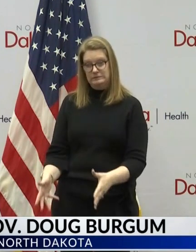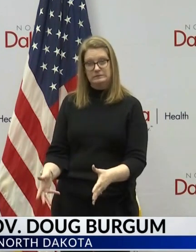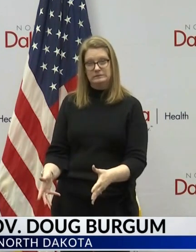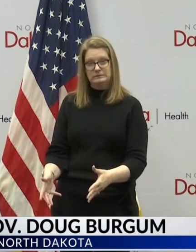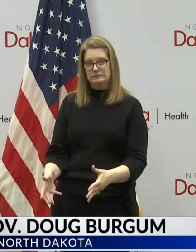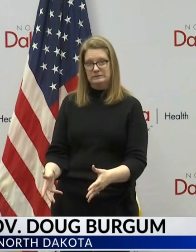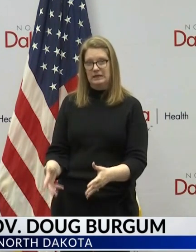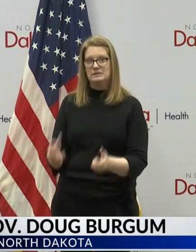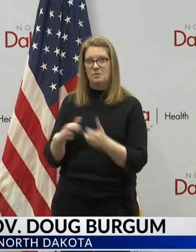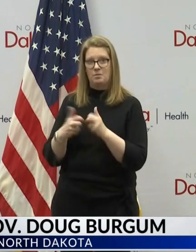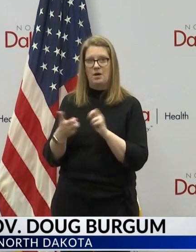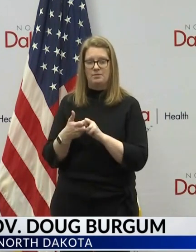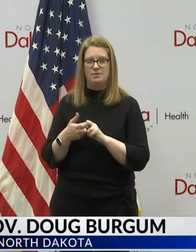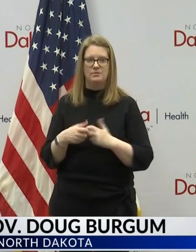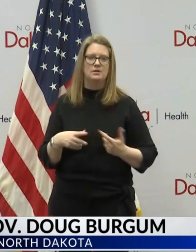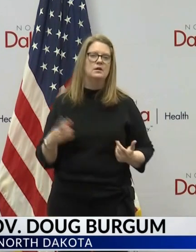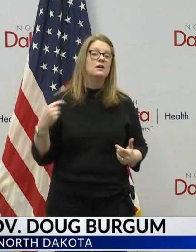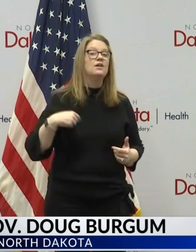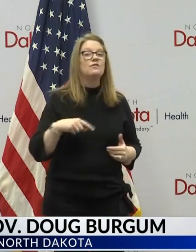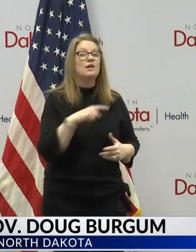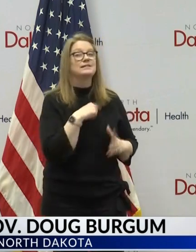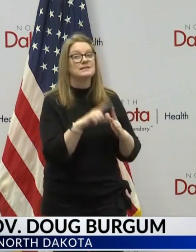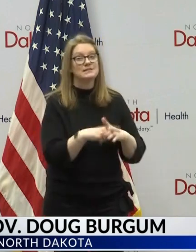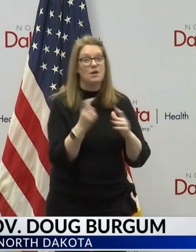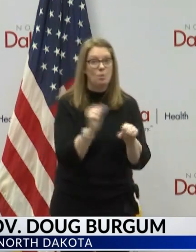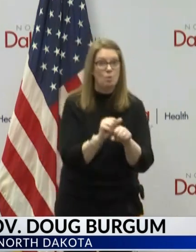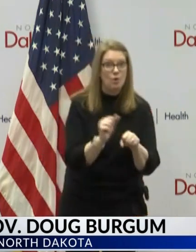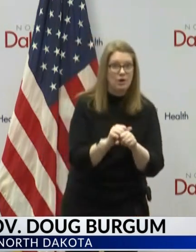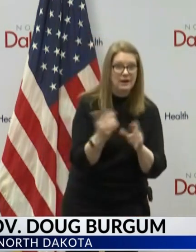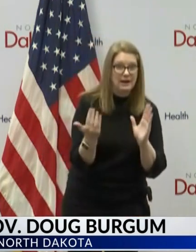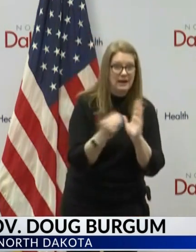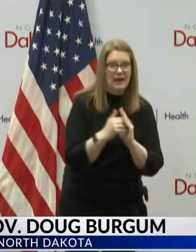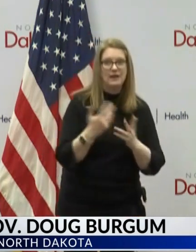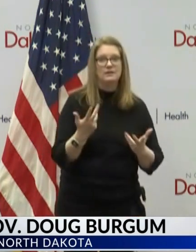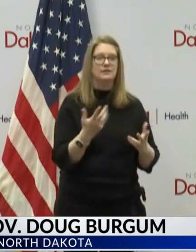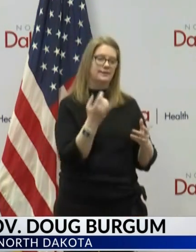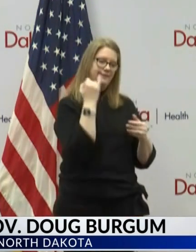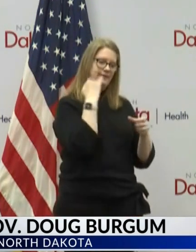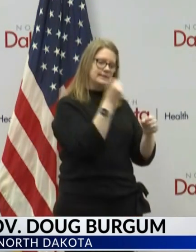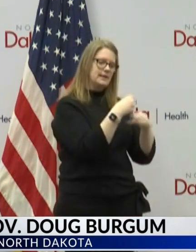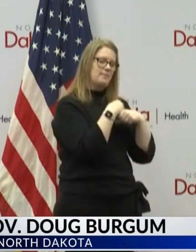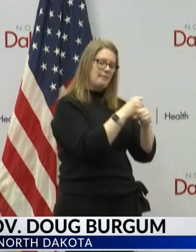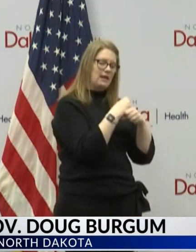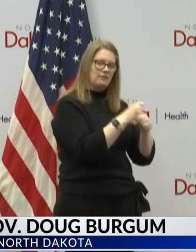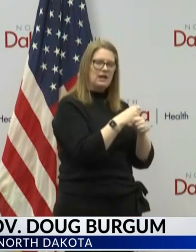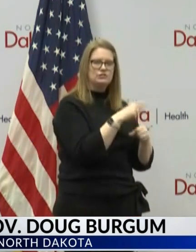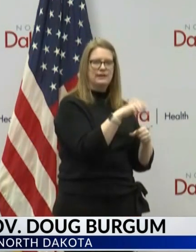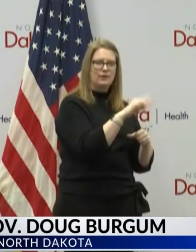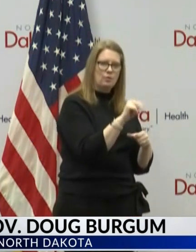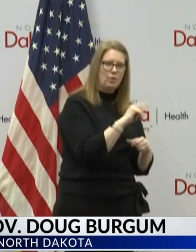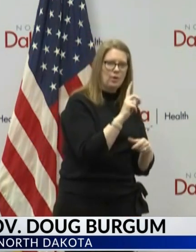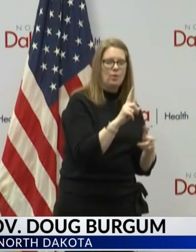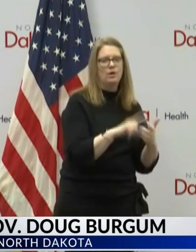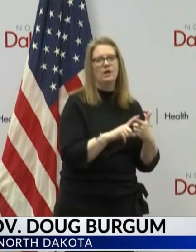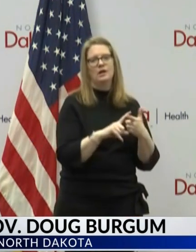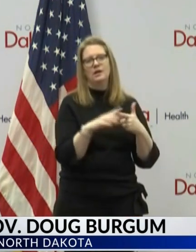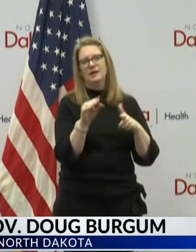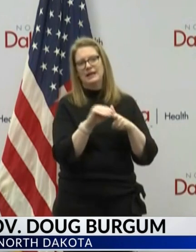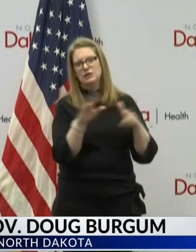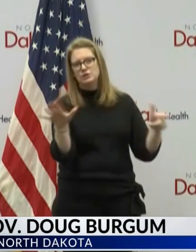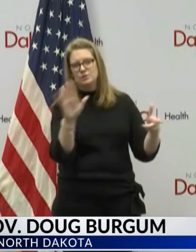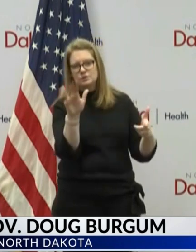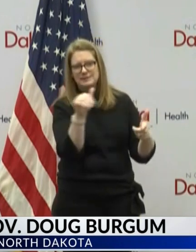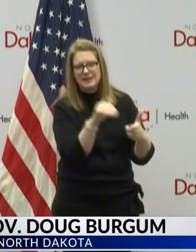For us to get back to work in any kind of environment, whether it would be a manufacturing plant in North Dakota, a distribution